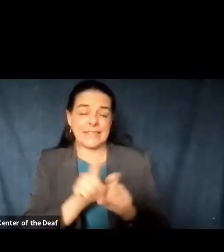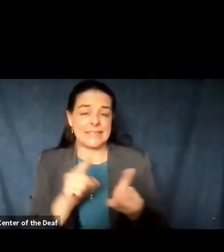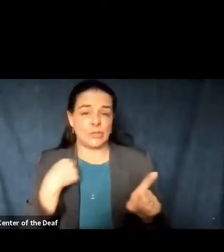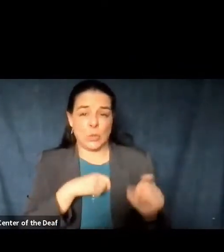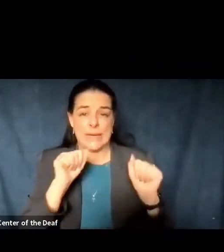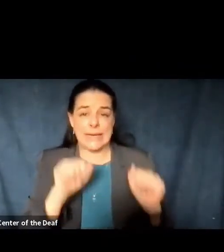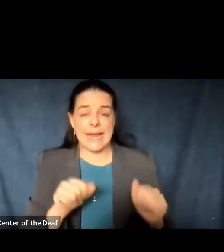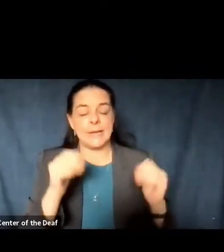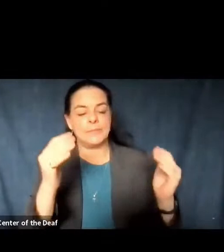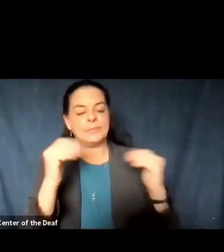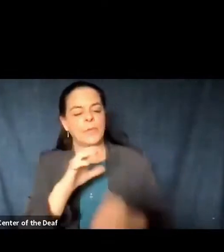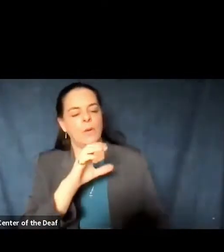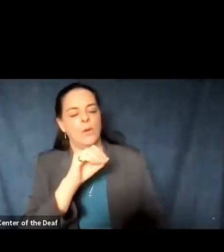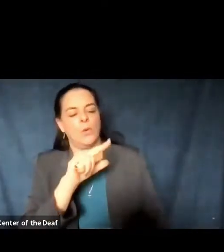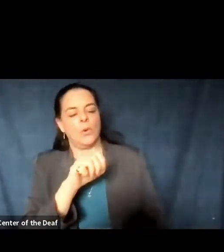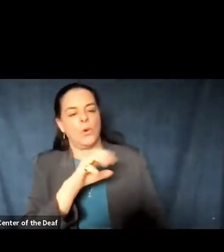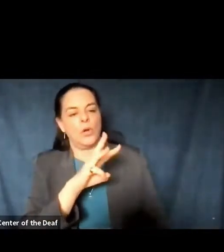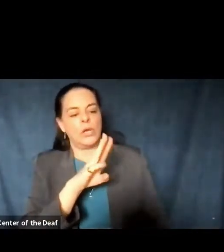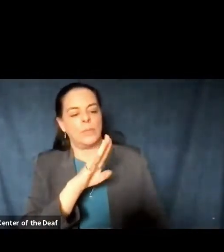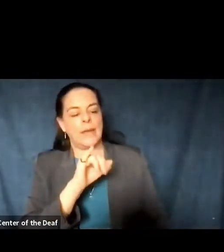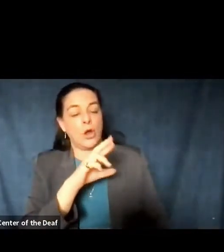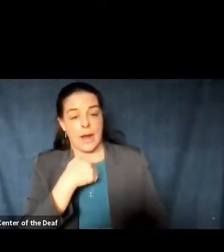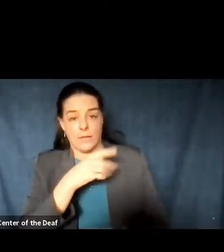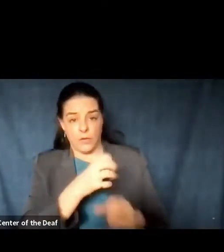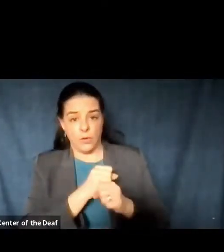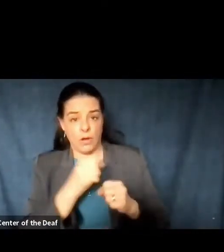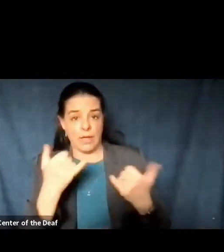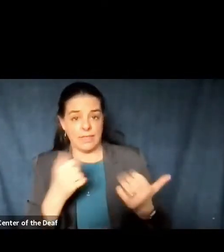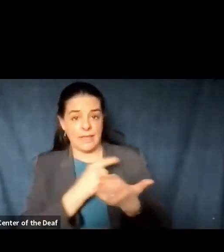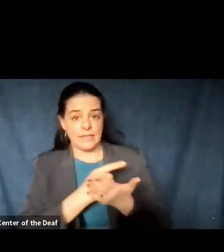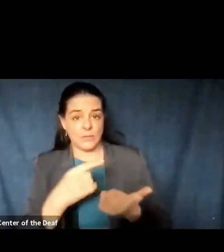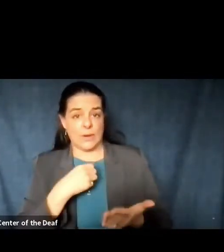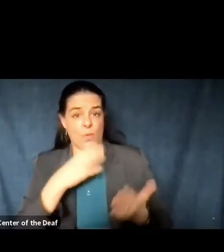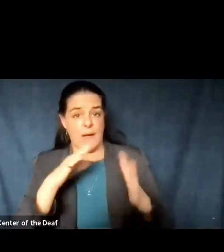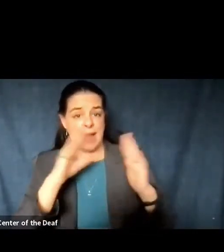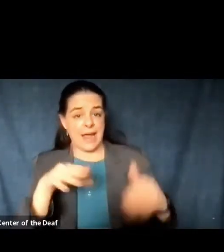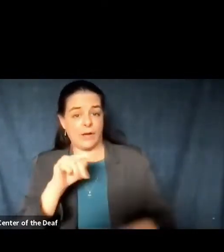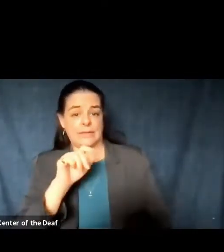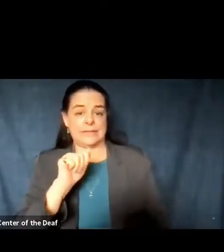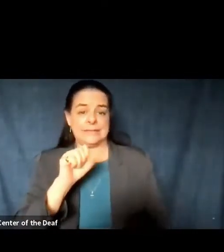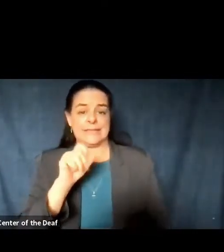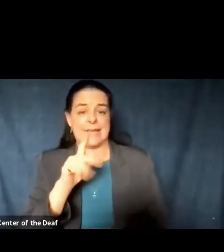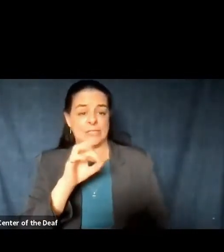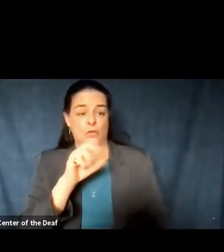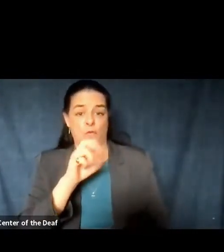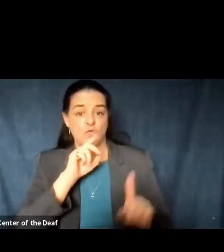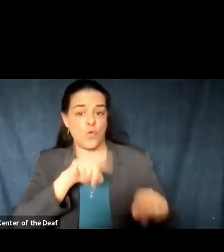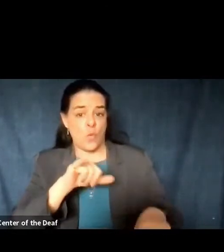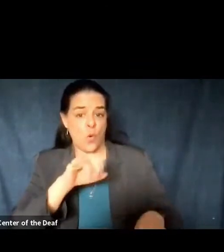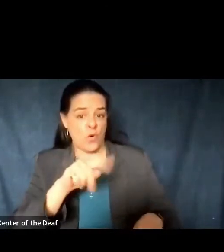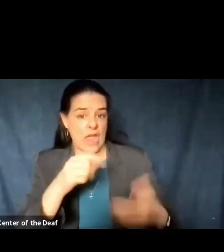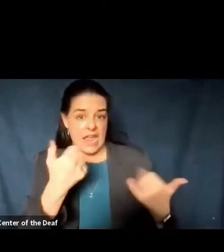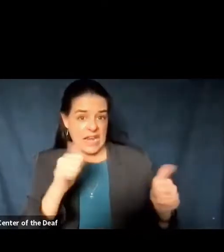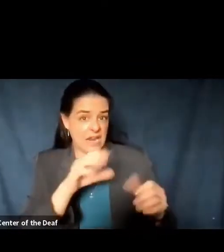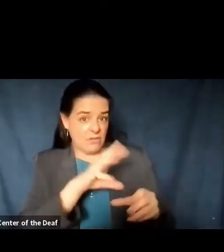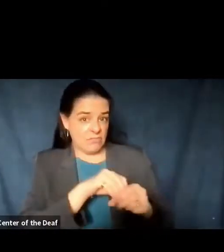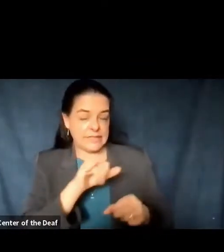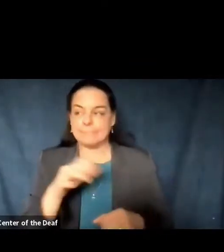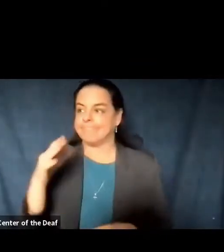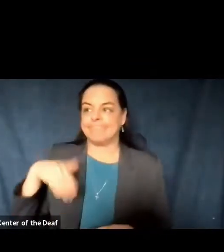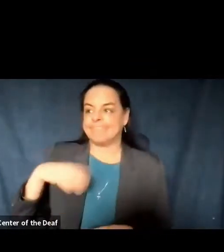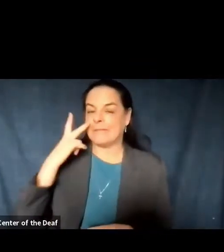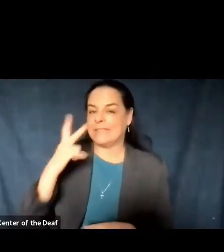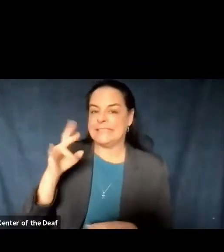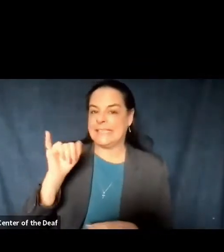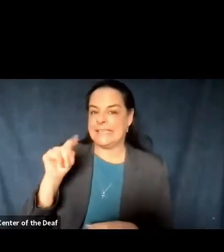with WBIR, have you gotten this week's White House Task Force report yet? Any notable items with it? I have not seen it come in before the briefing, at